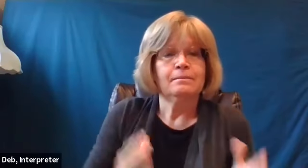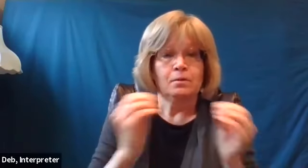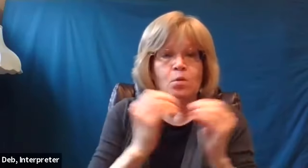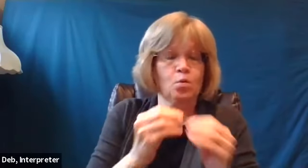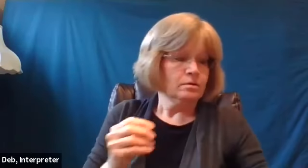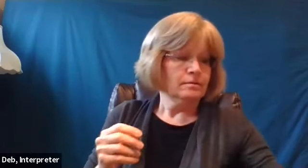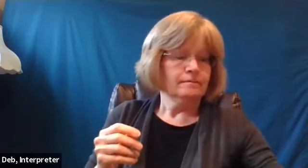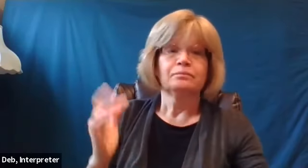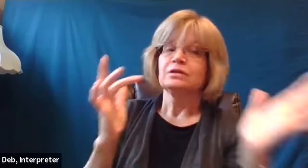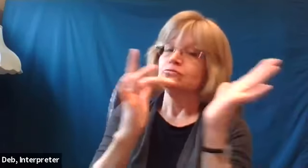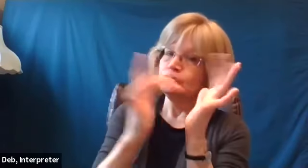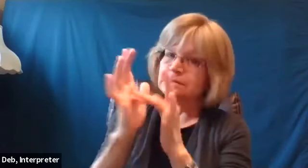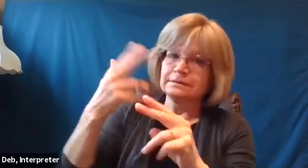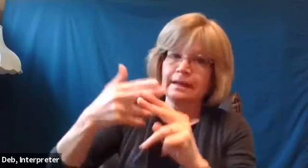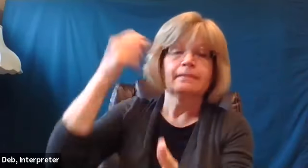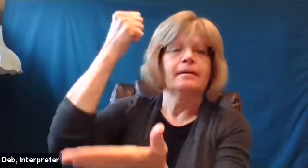name, amen.